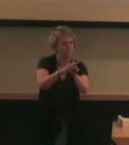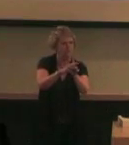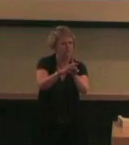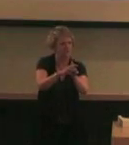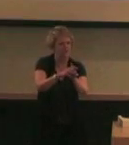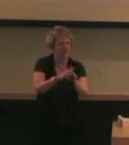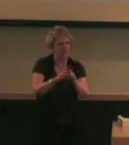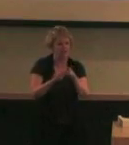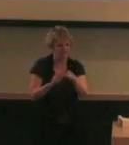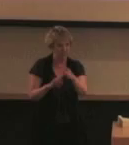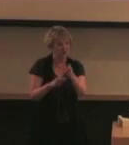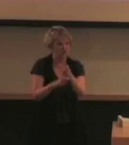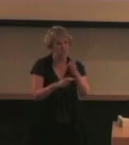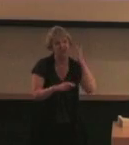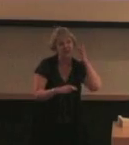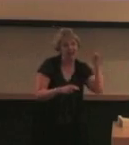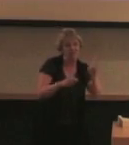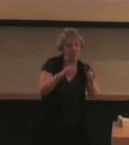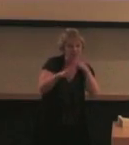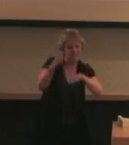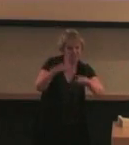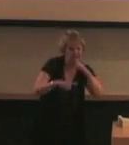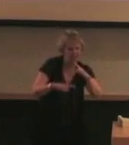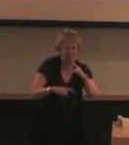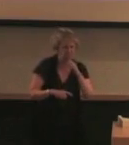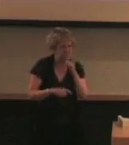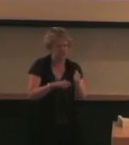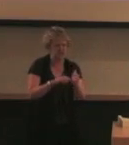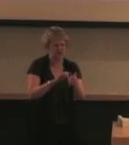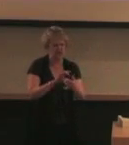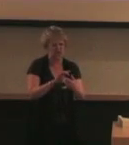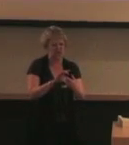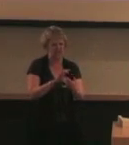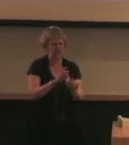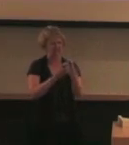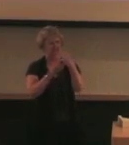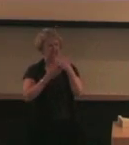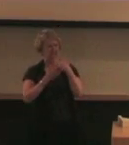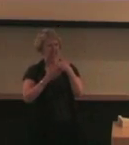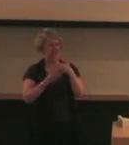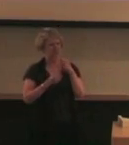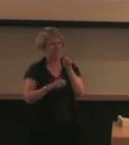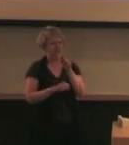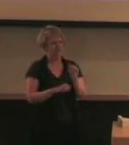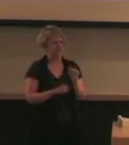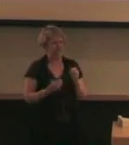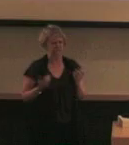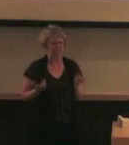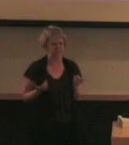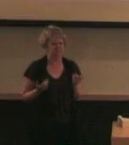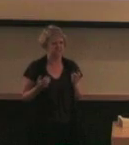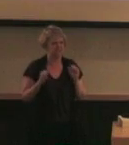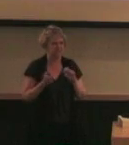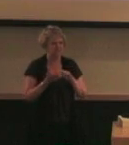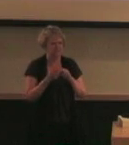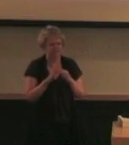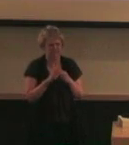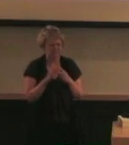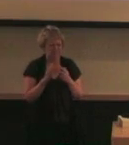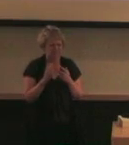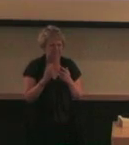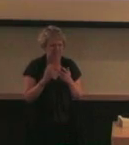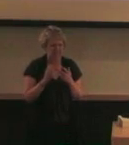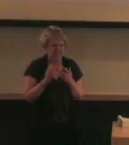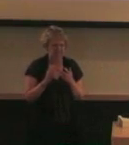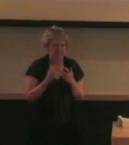that's familiar with the area in California, but not based on Massachusetts lingo, it could mean the difference between